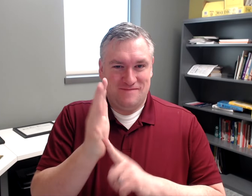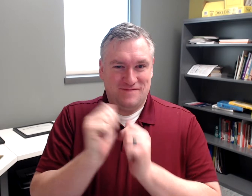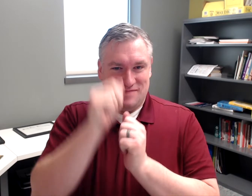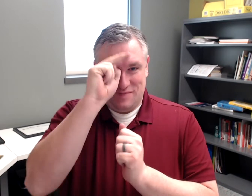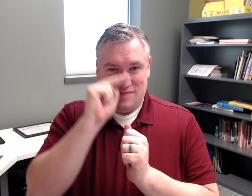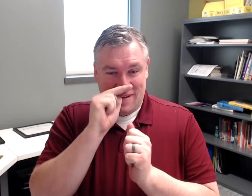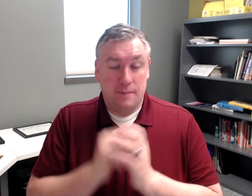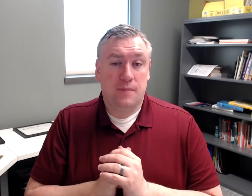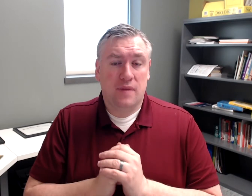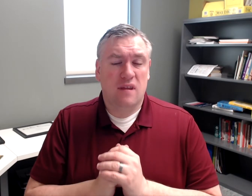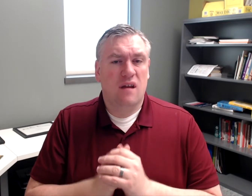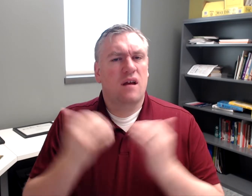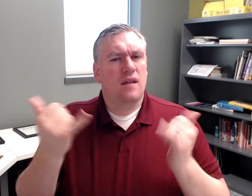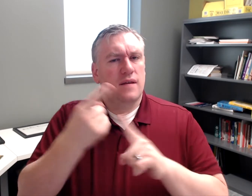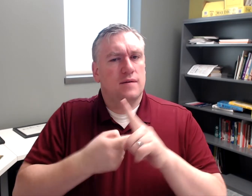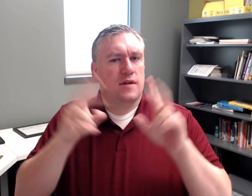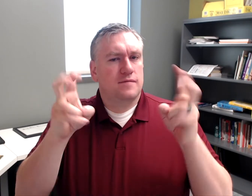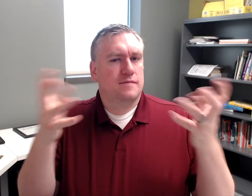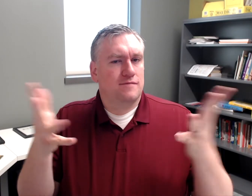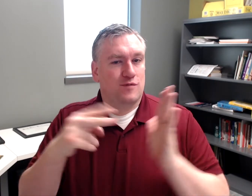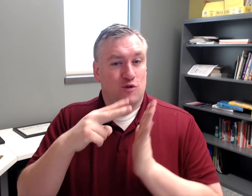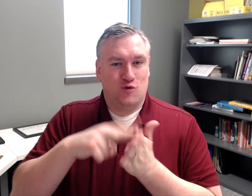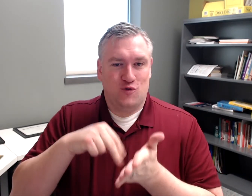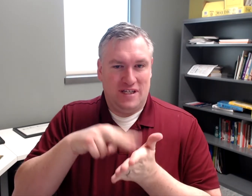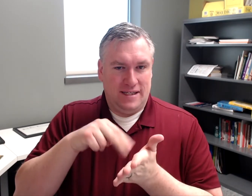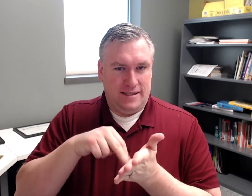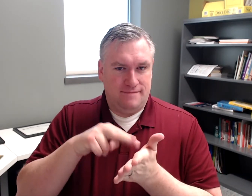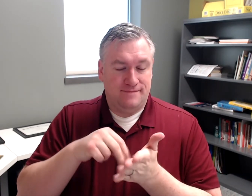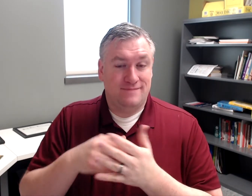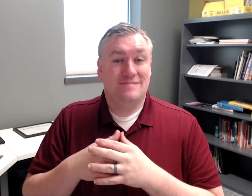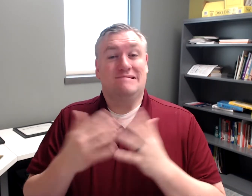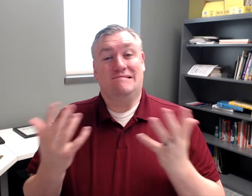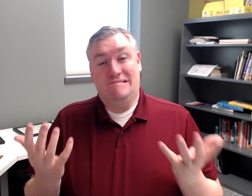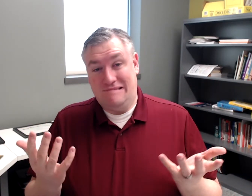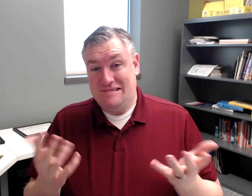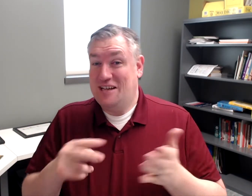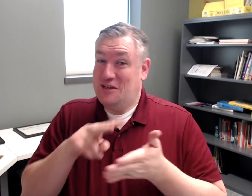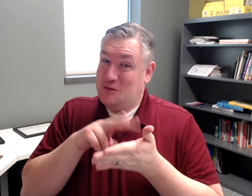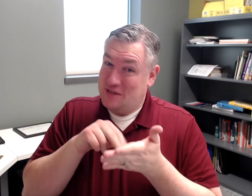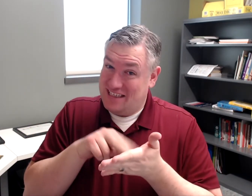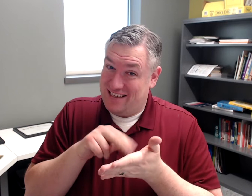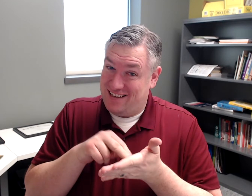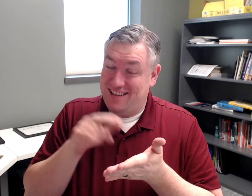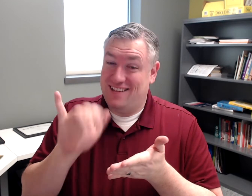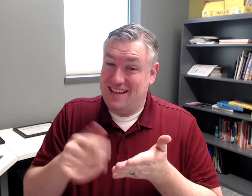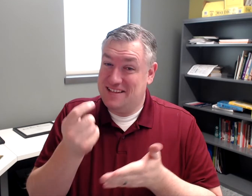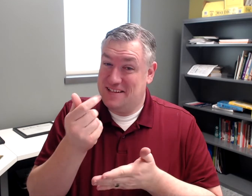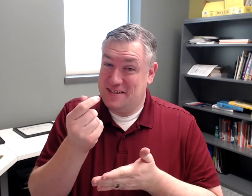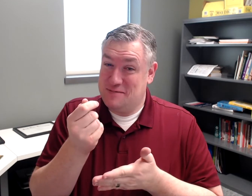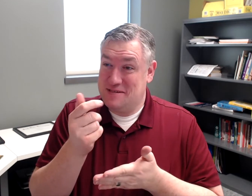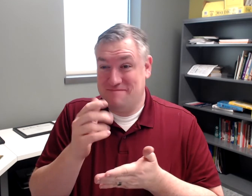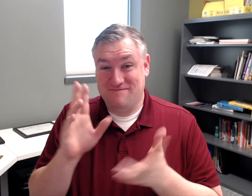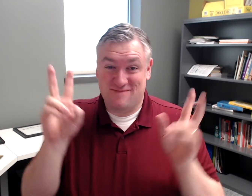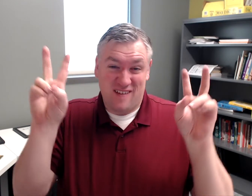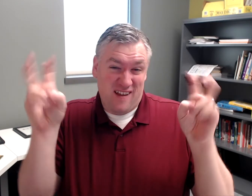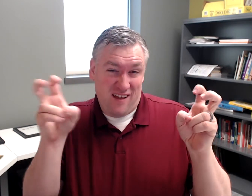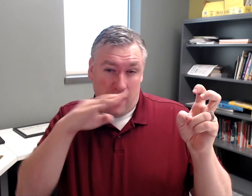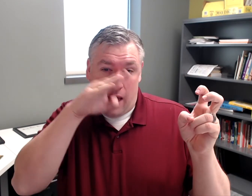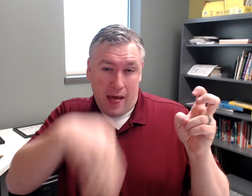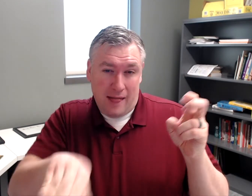Hello, and welcome to 5 Minutes with Nate. This month's topic is reading, which, reading in deaf education is